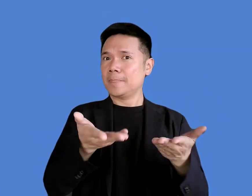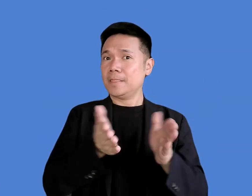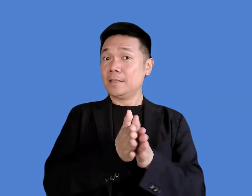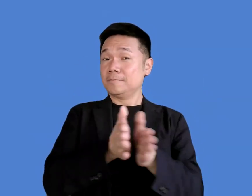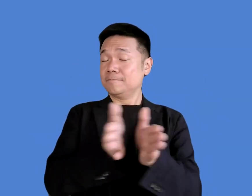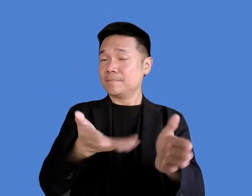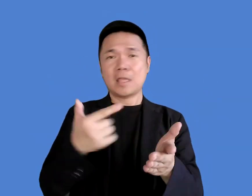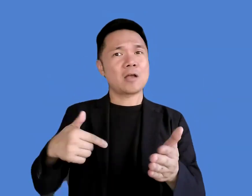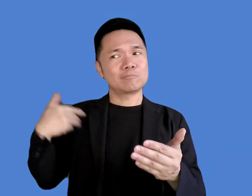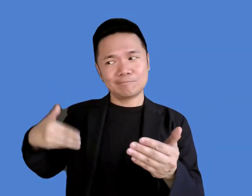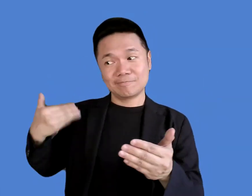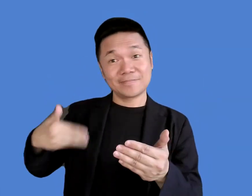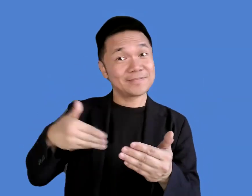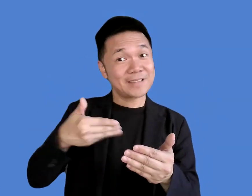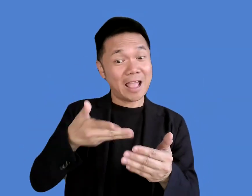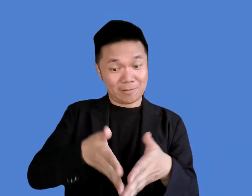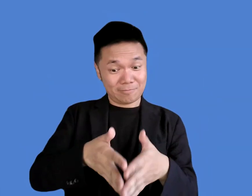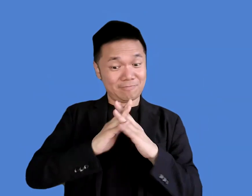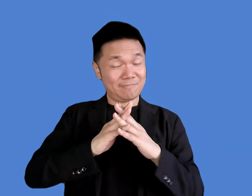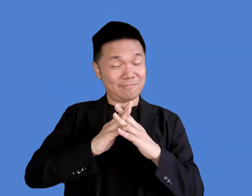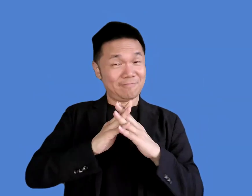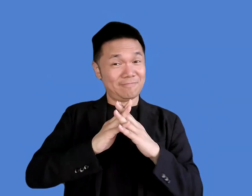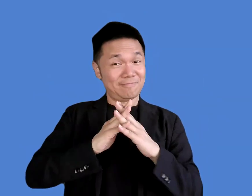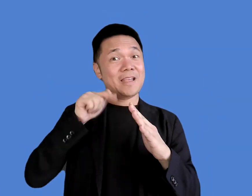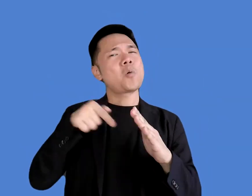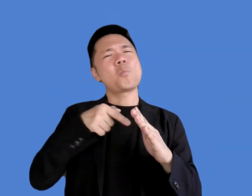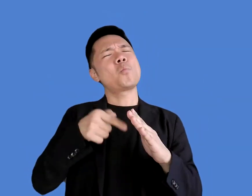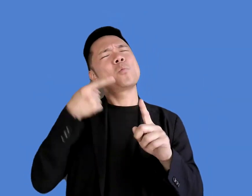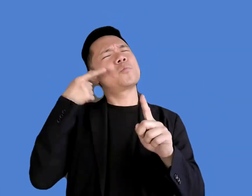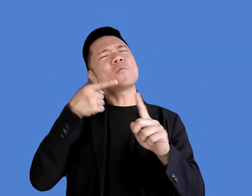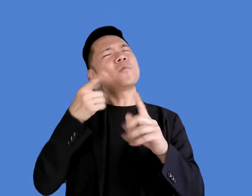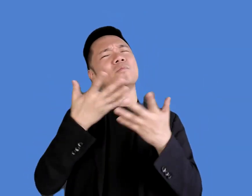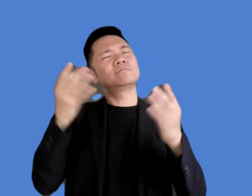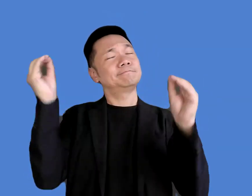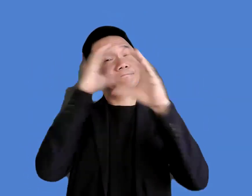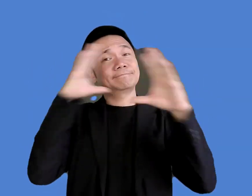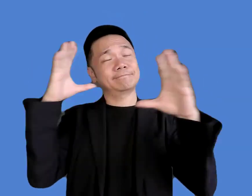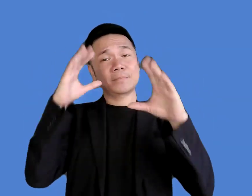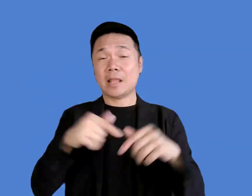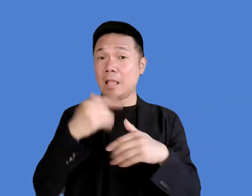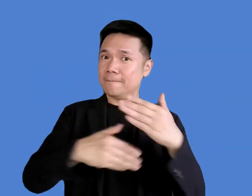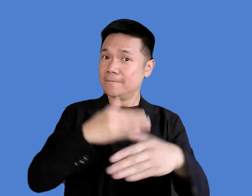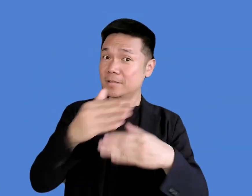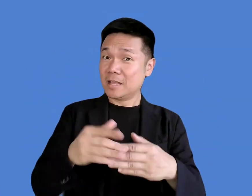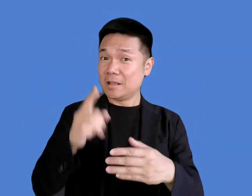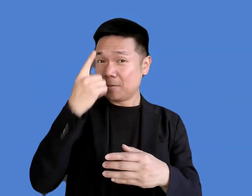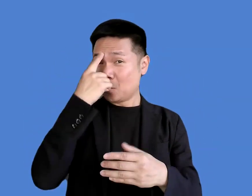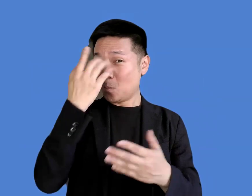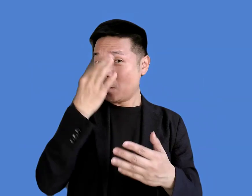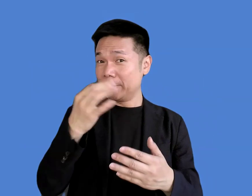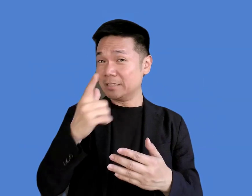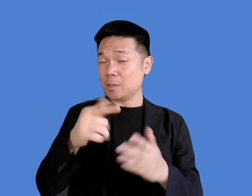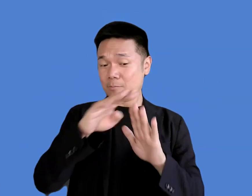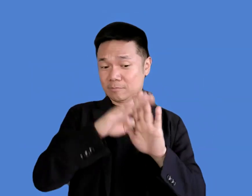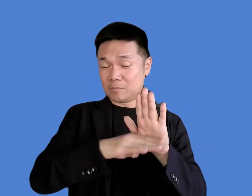here today and why it started and what we'll be doing. And I'll try and move a little quickly because we do have an exciting lineup